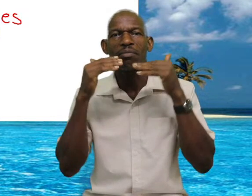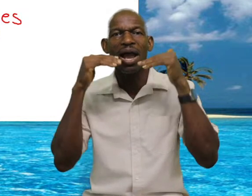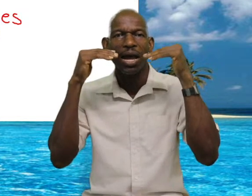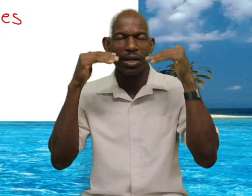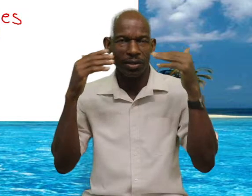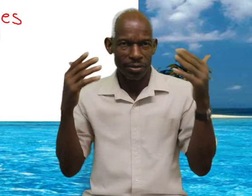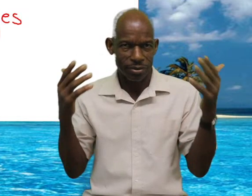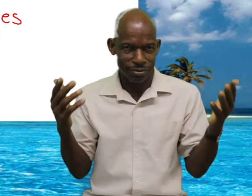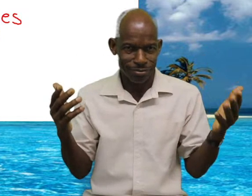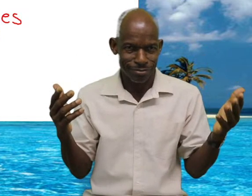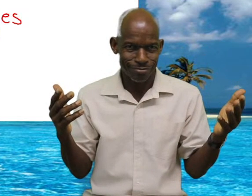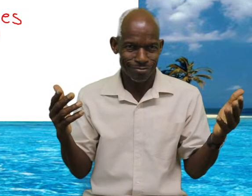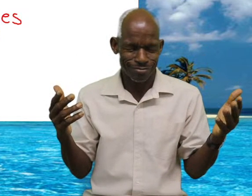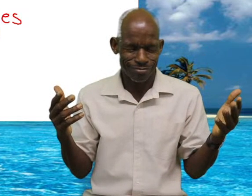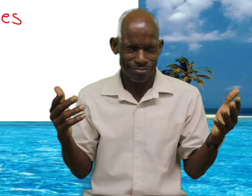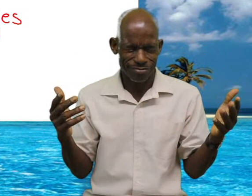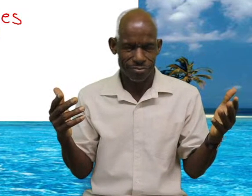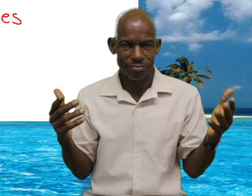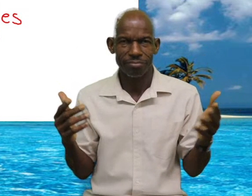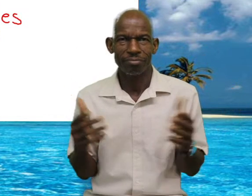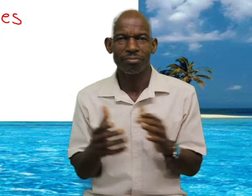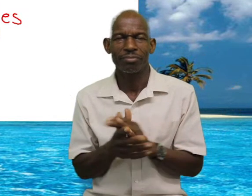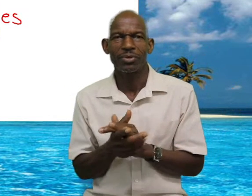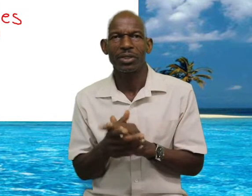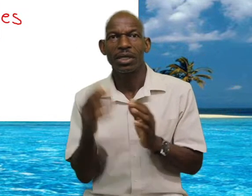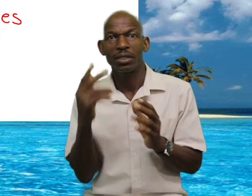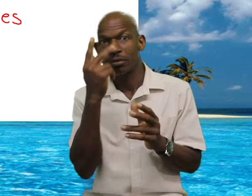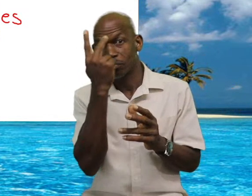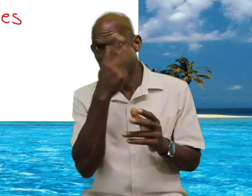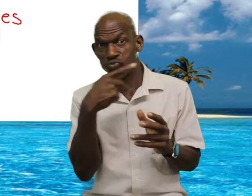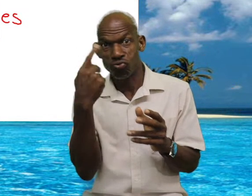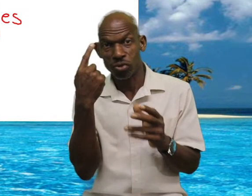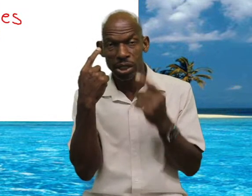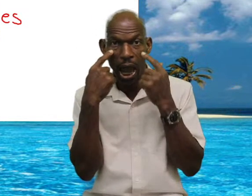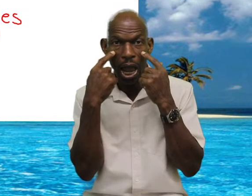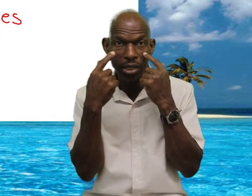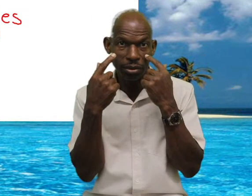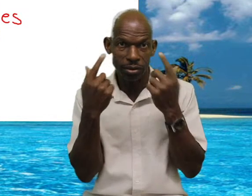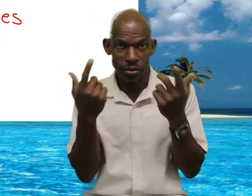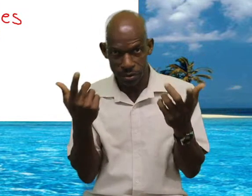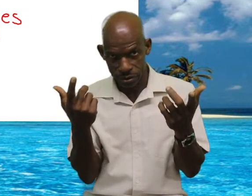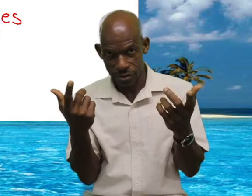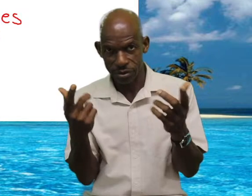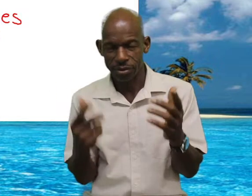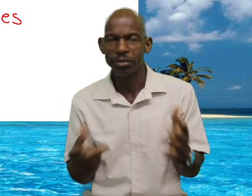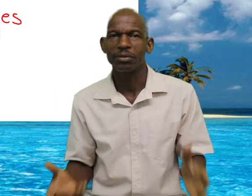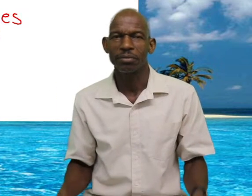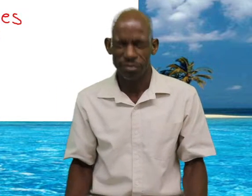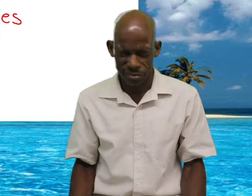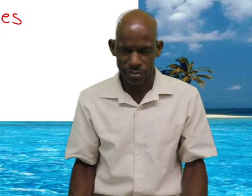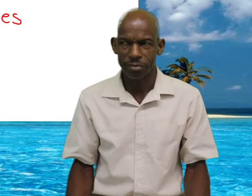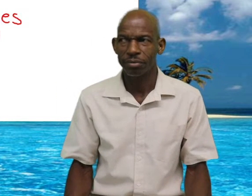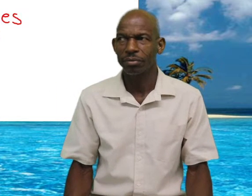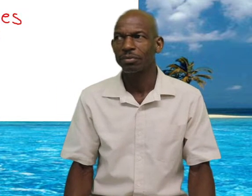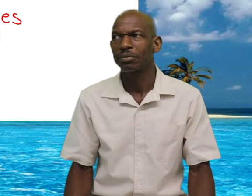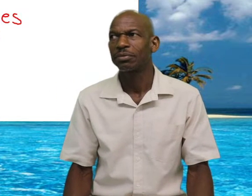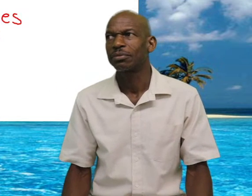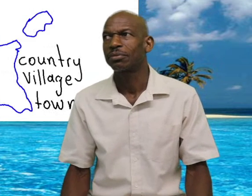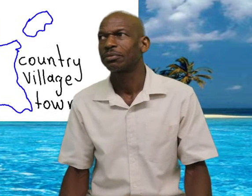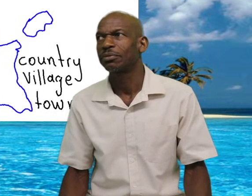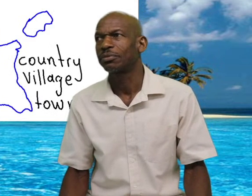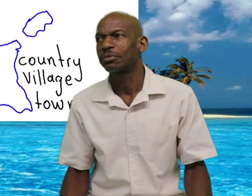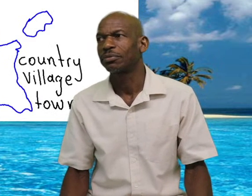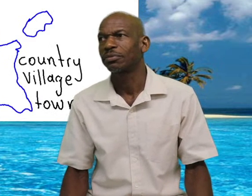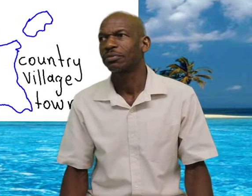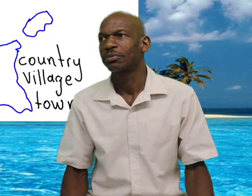Right, so you showing ownership. So ownership means all of that body parts. Right, so I